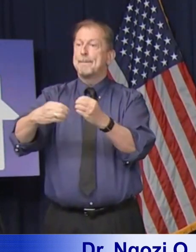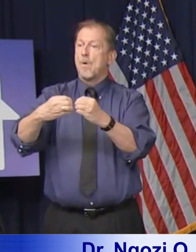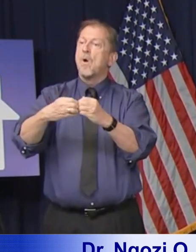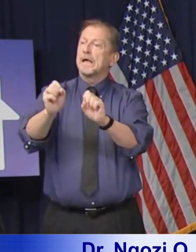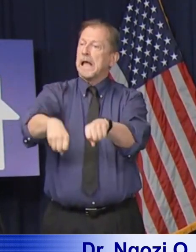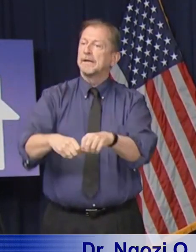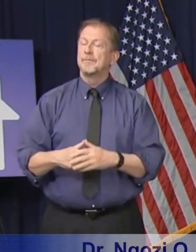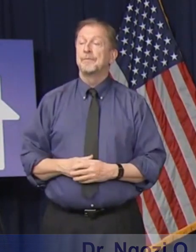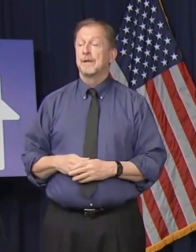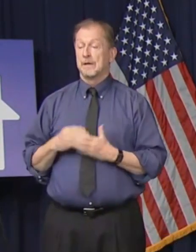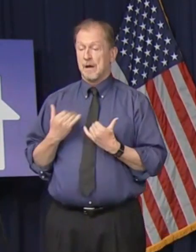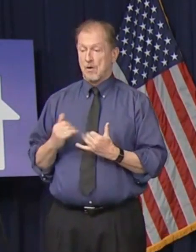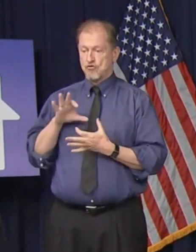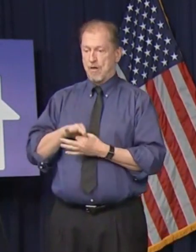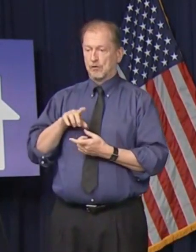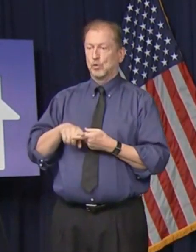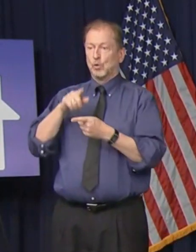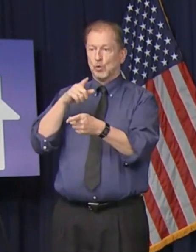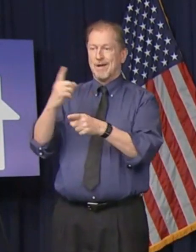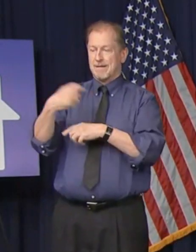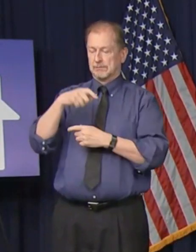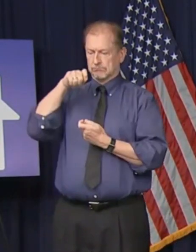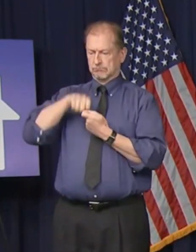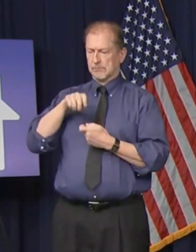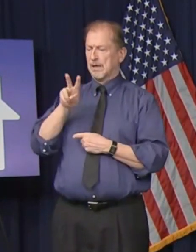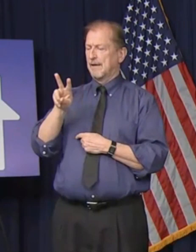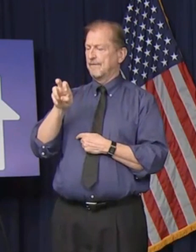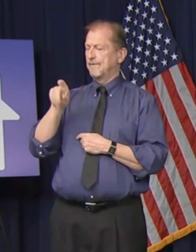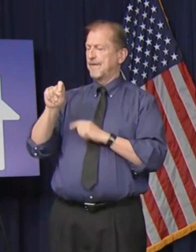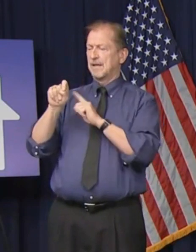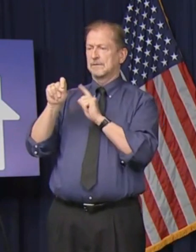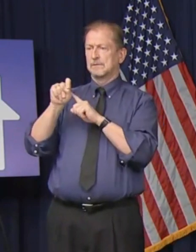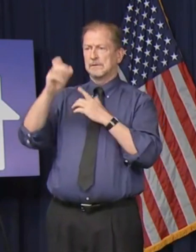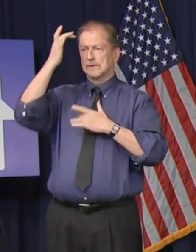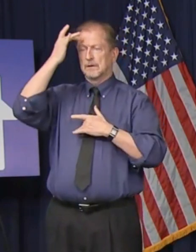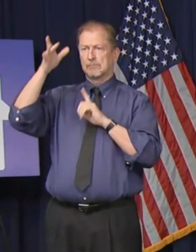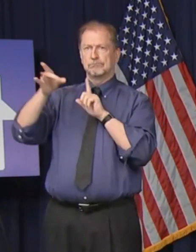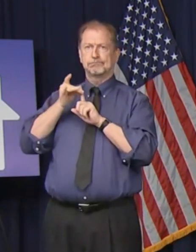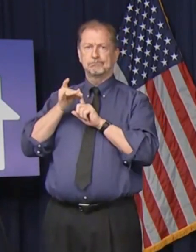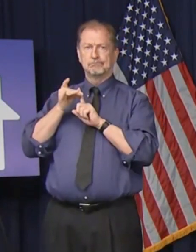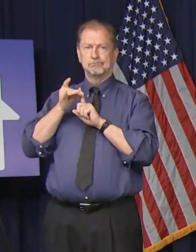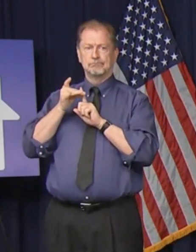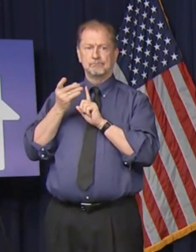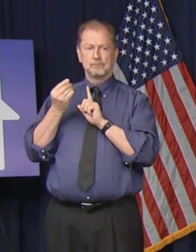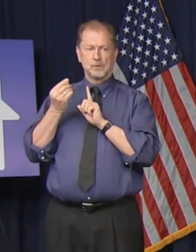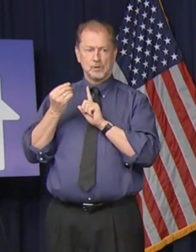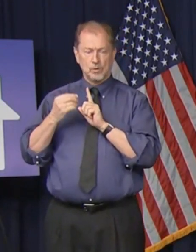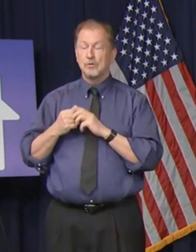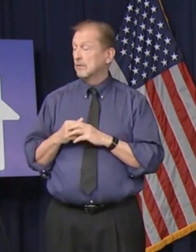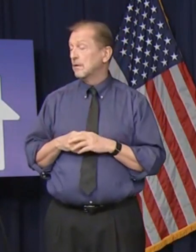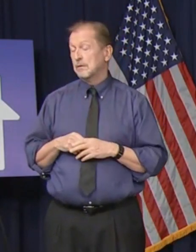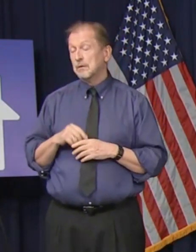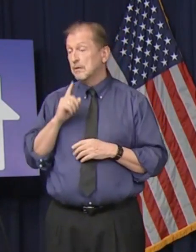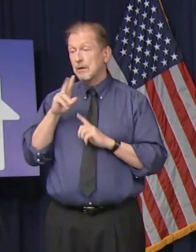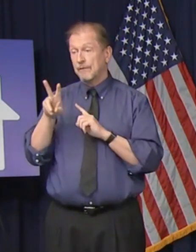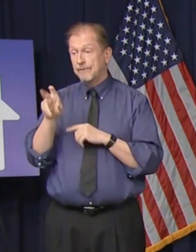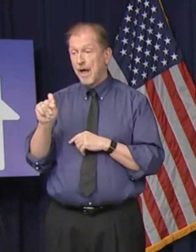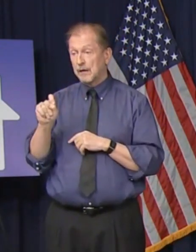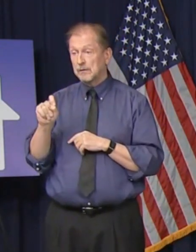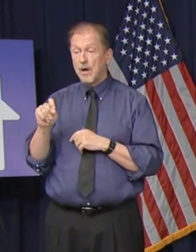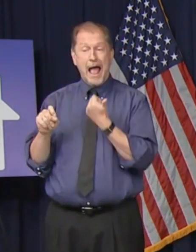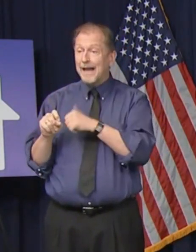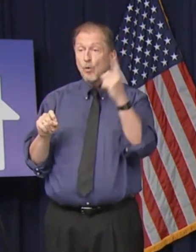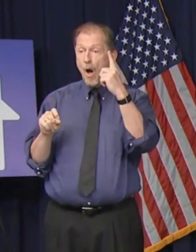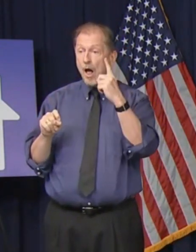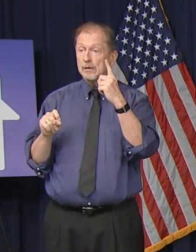contacting COVID-19 and having severe consequences, there's no one that's immune from this disease. So we're seeing